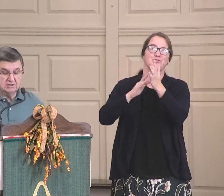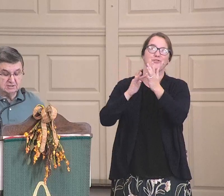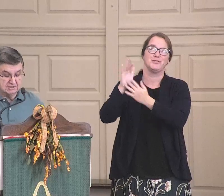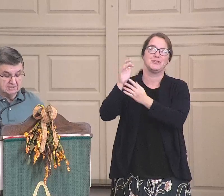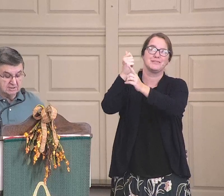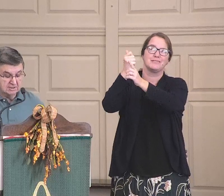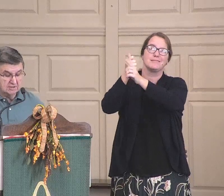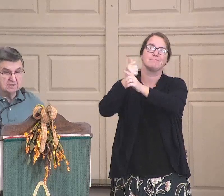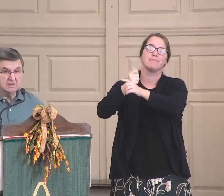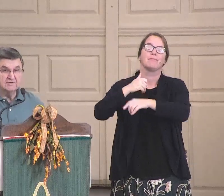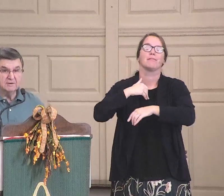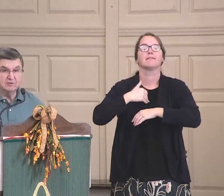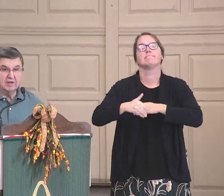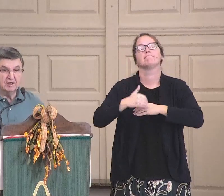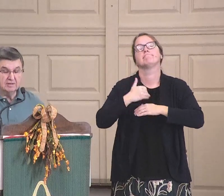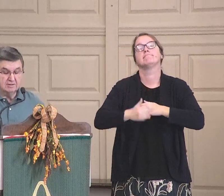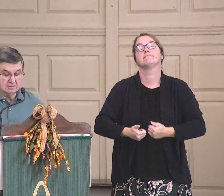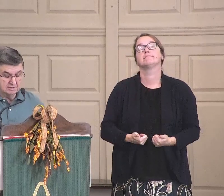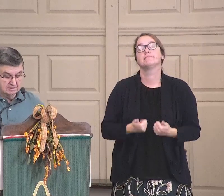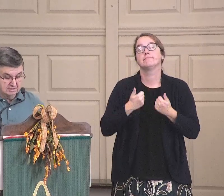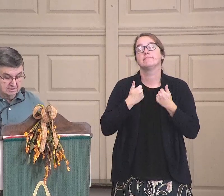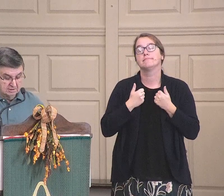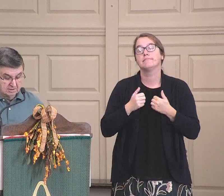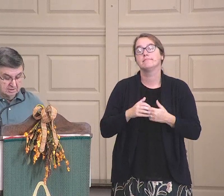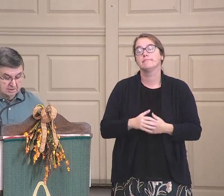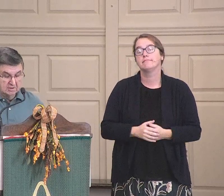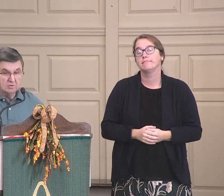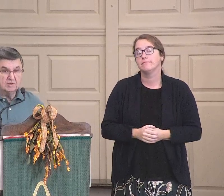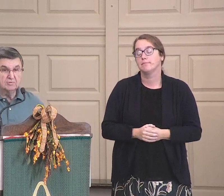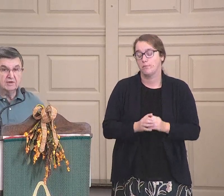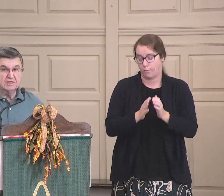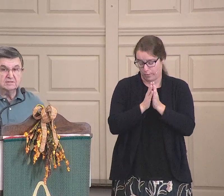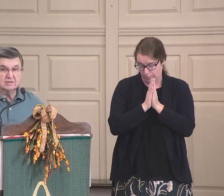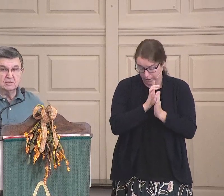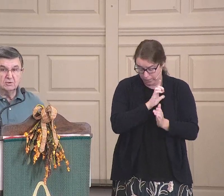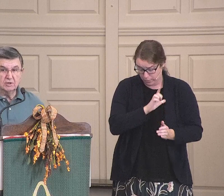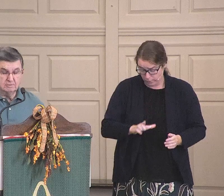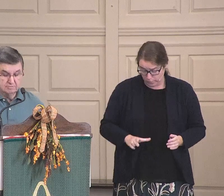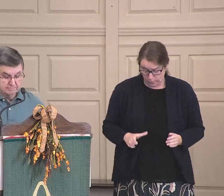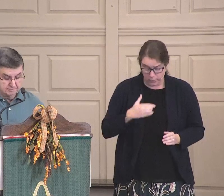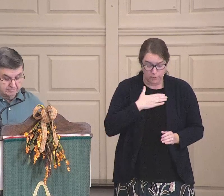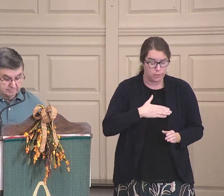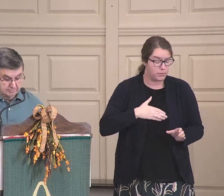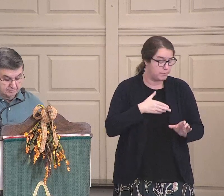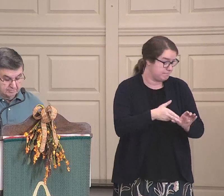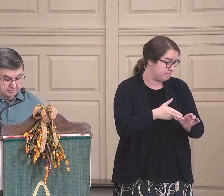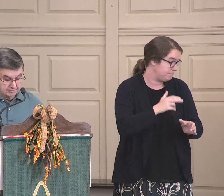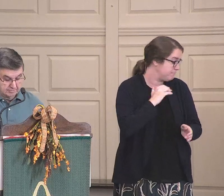to Jesus, the living bread. We pray to the Lord.